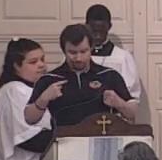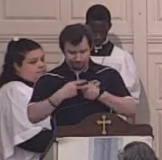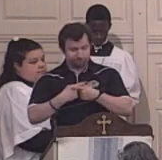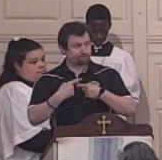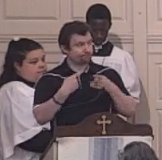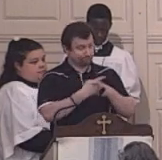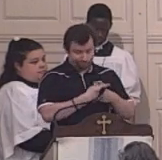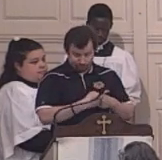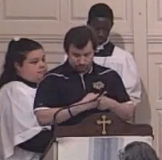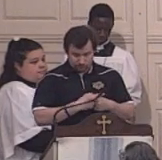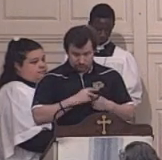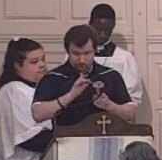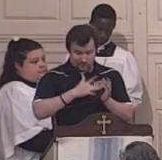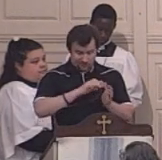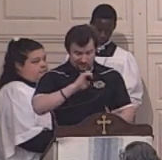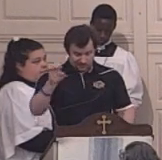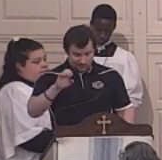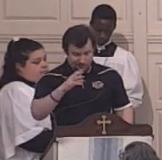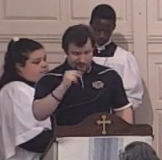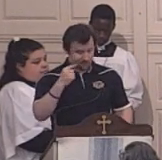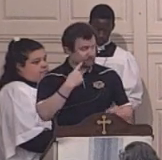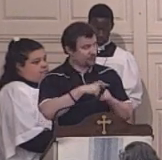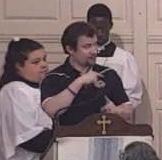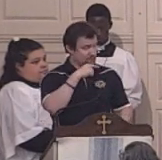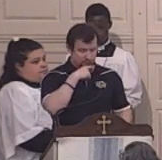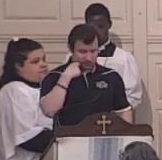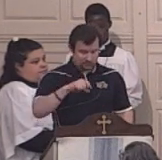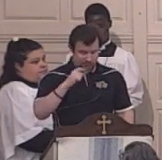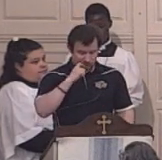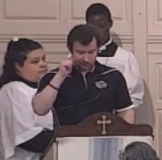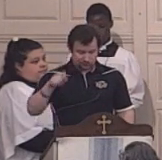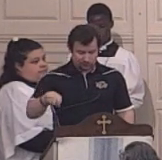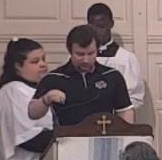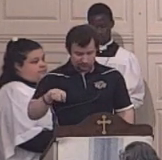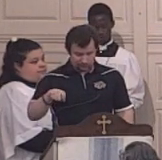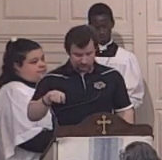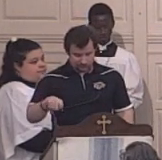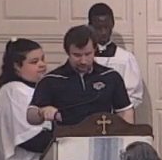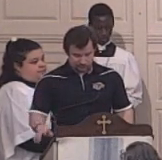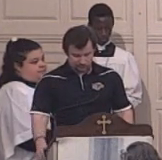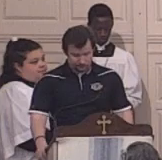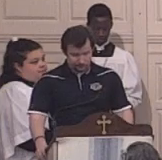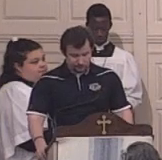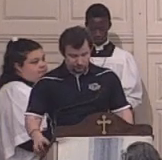For world peace, especially conflicts in the Middle East and in Russia, Ukraine.